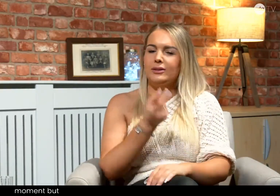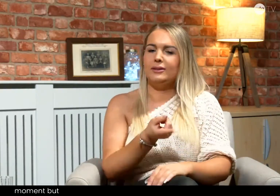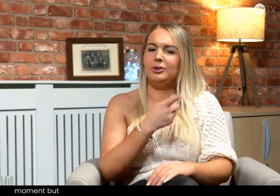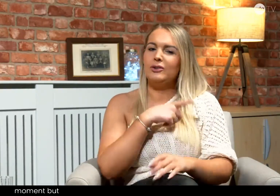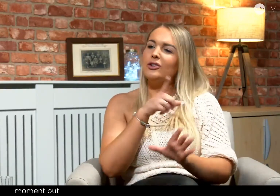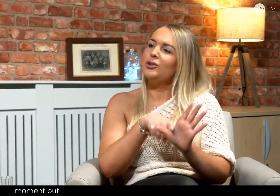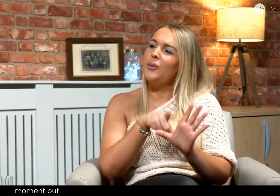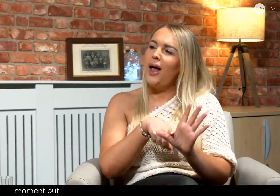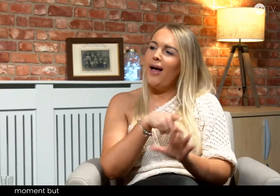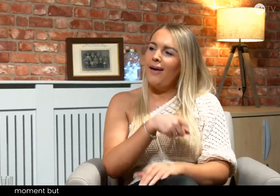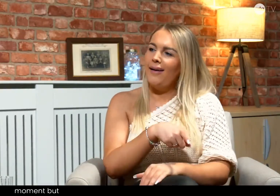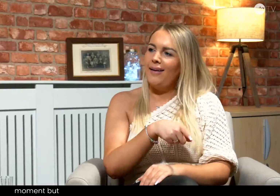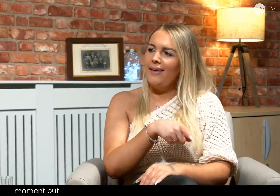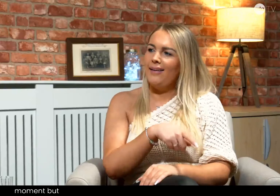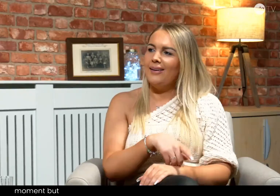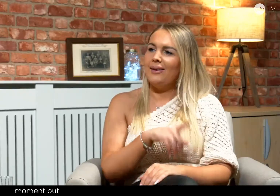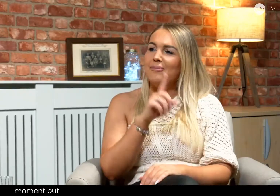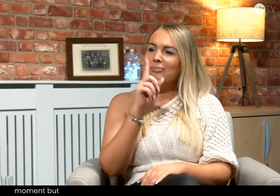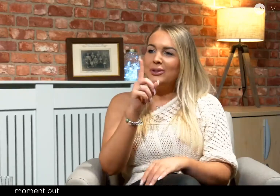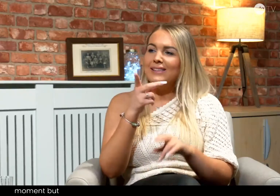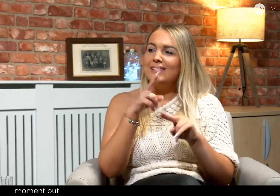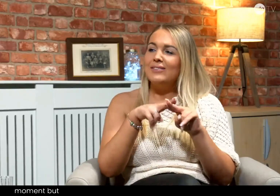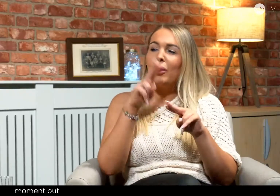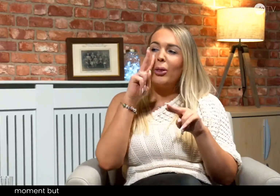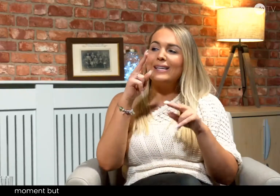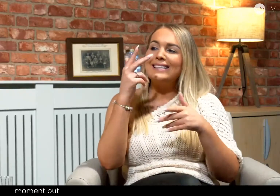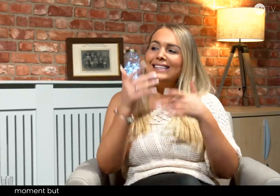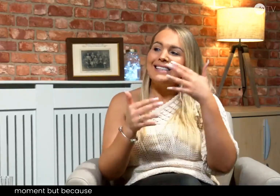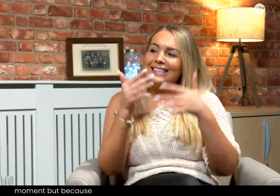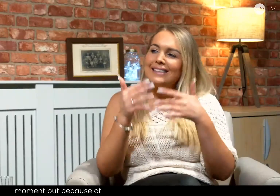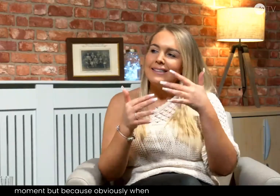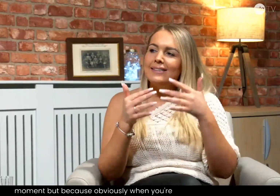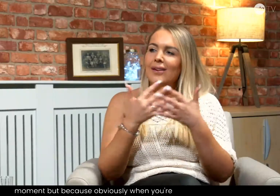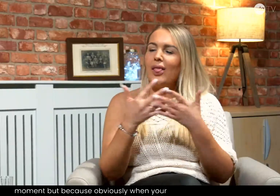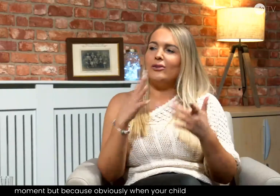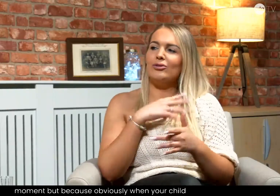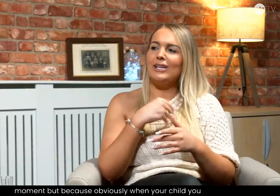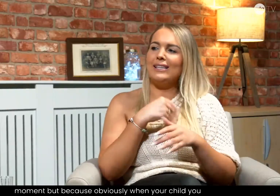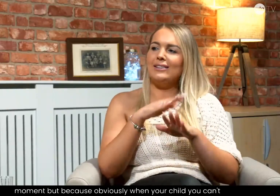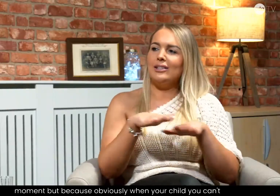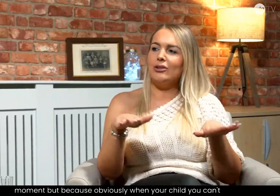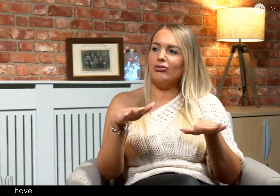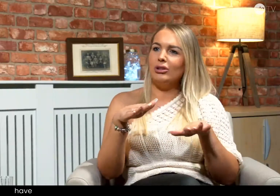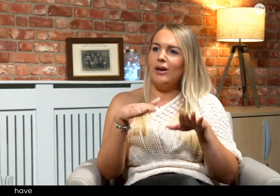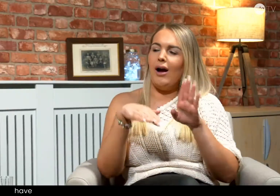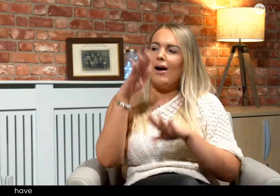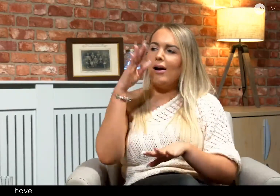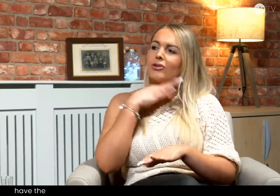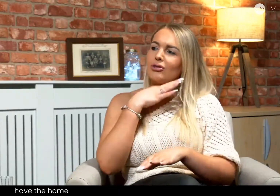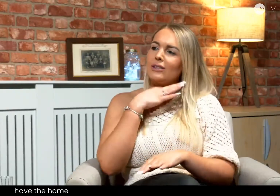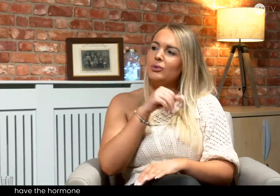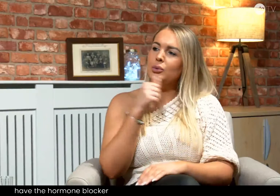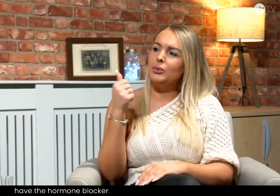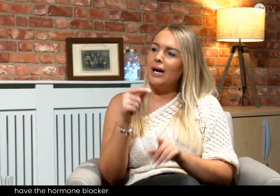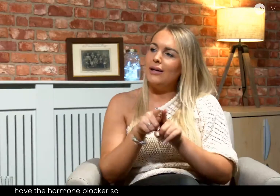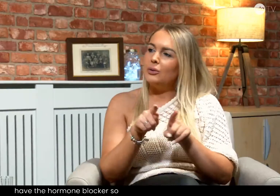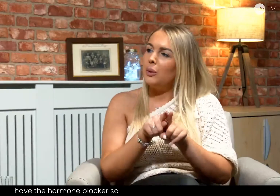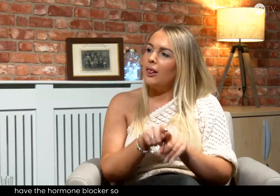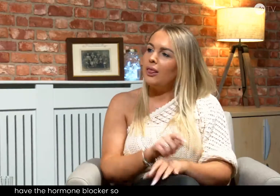yeah, I mean, because obviously when you're a child, you can't have the hormone blocker. So they don't believe that children should